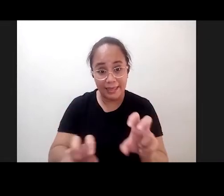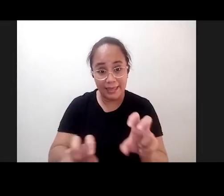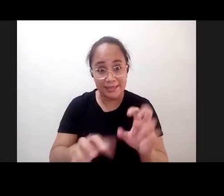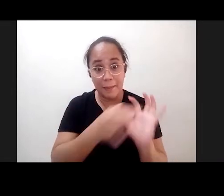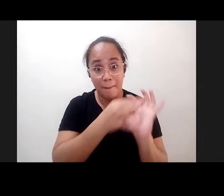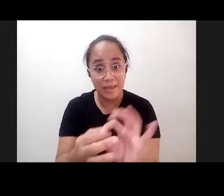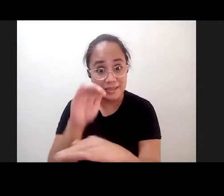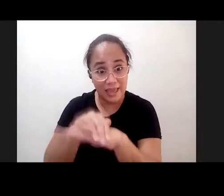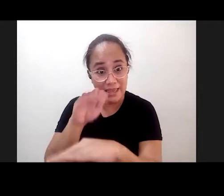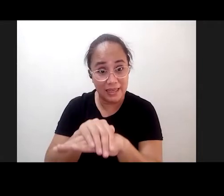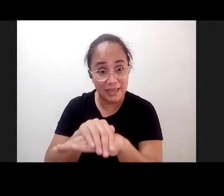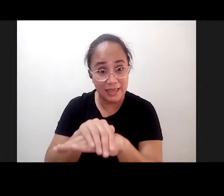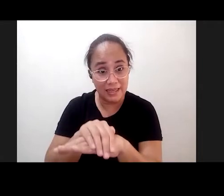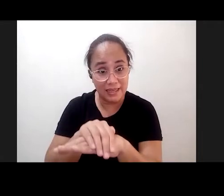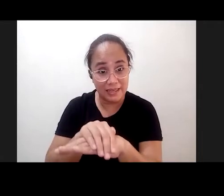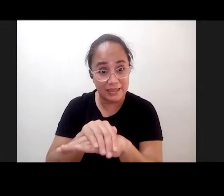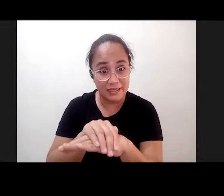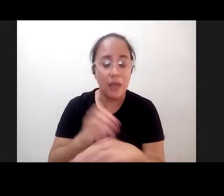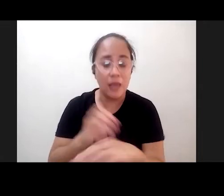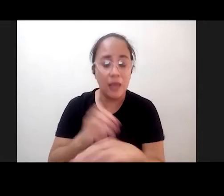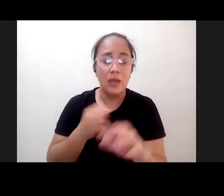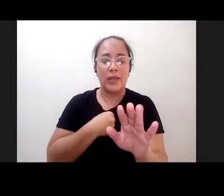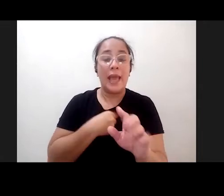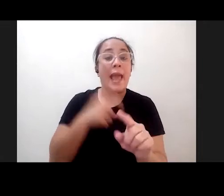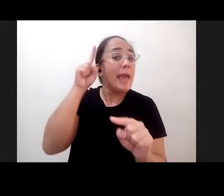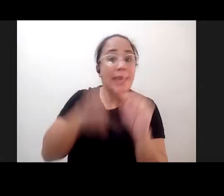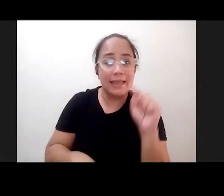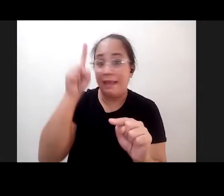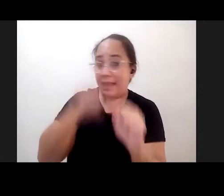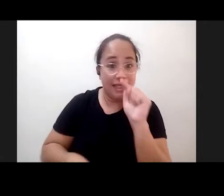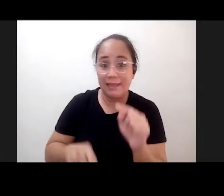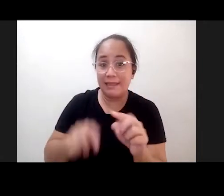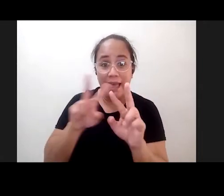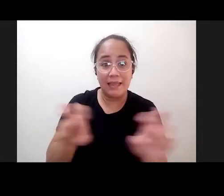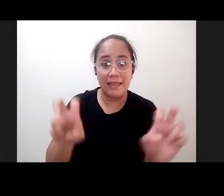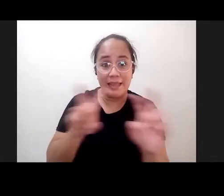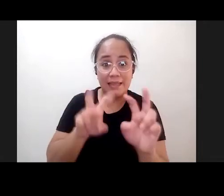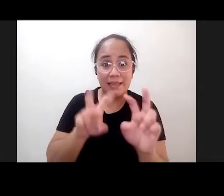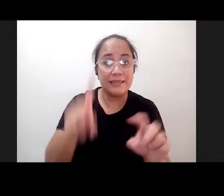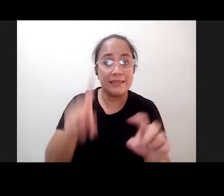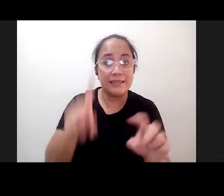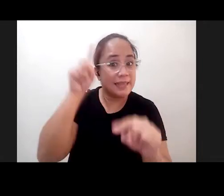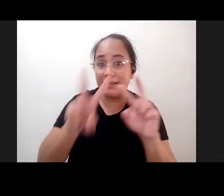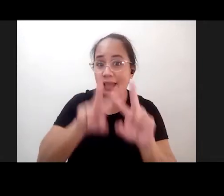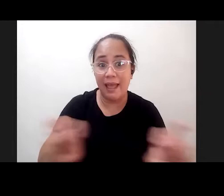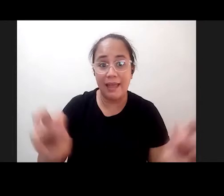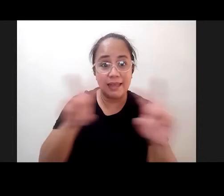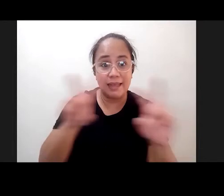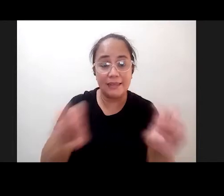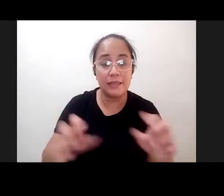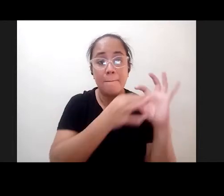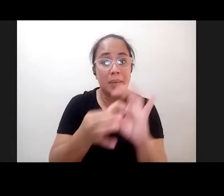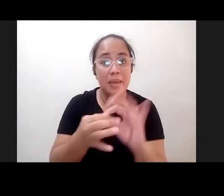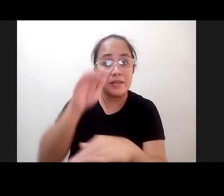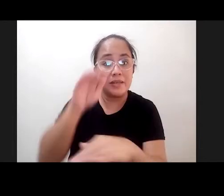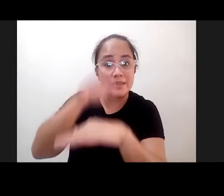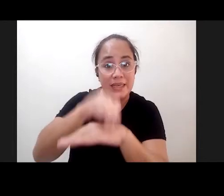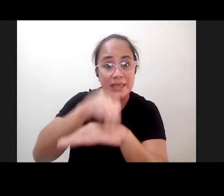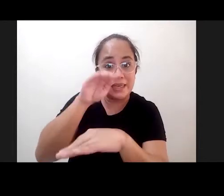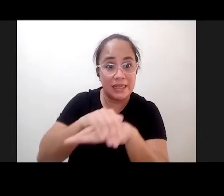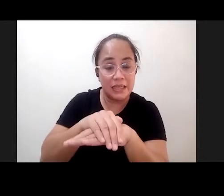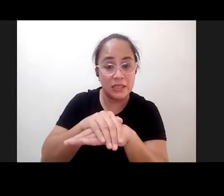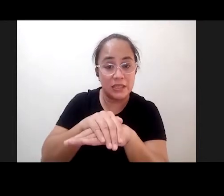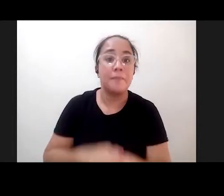Cannot analyze. Ember cannot analyze on the basis of English. But in English, if